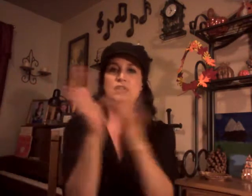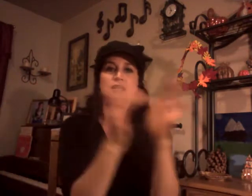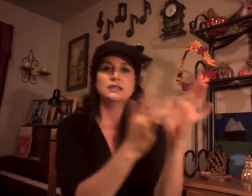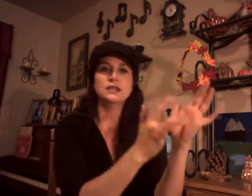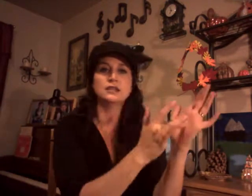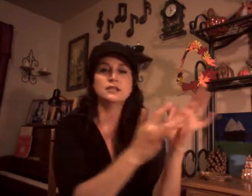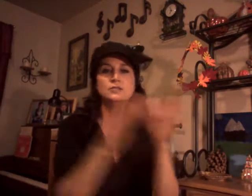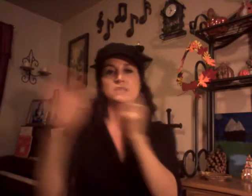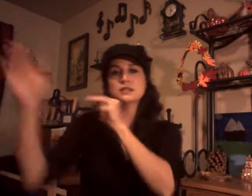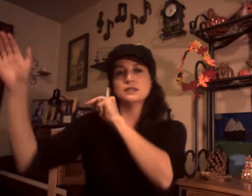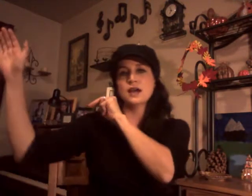Jesus